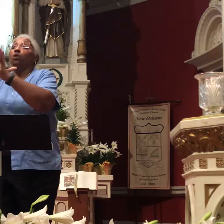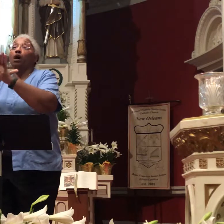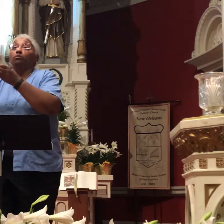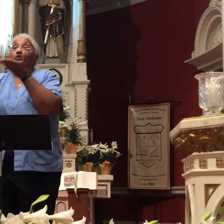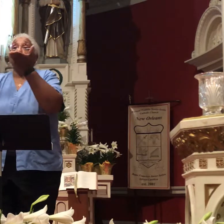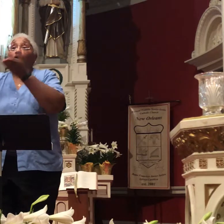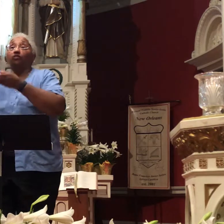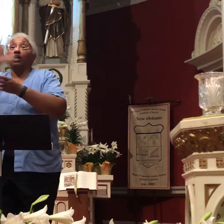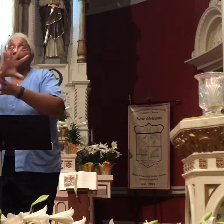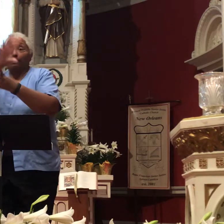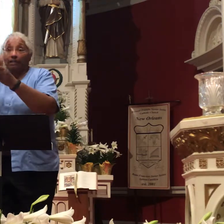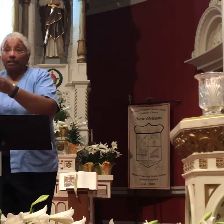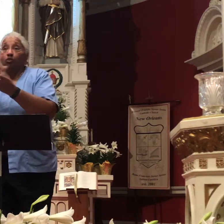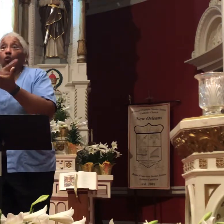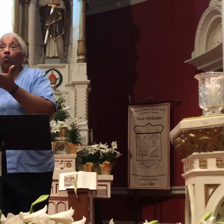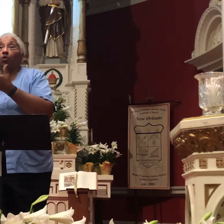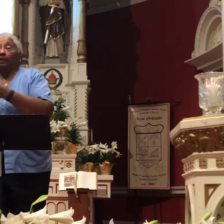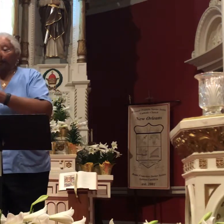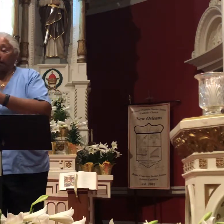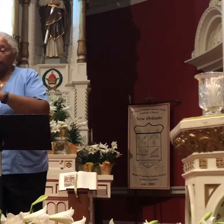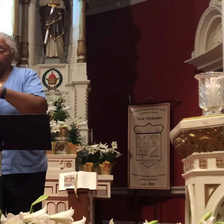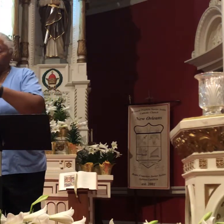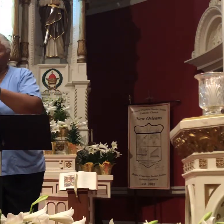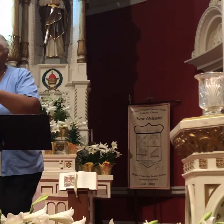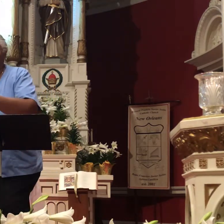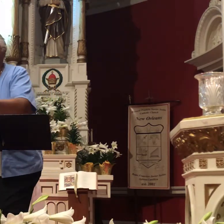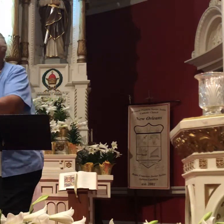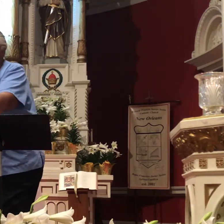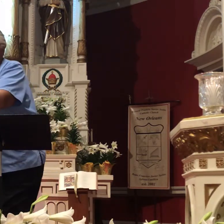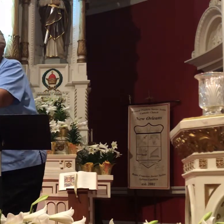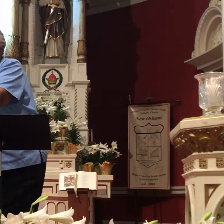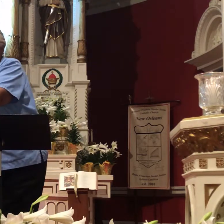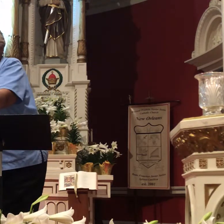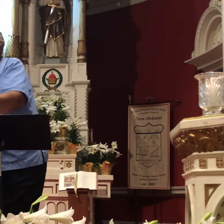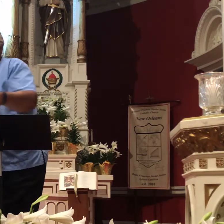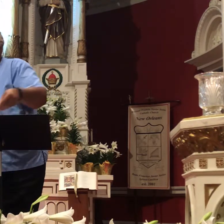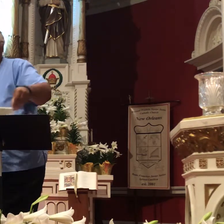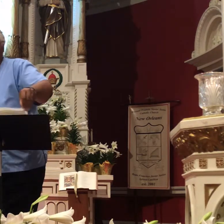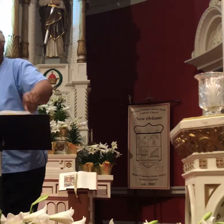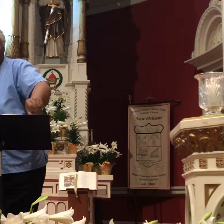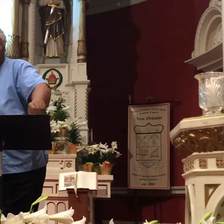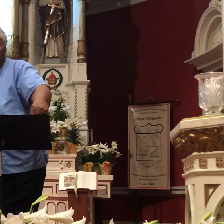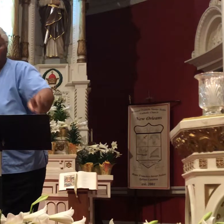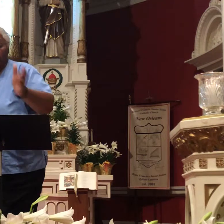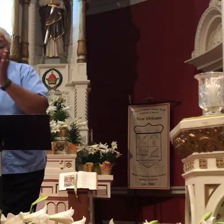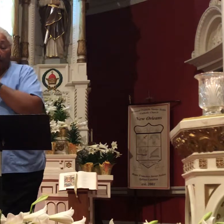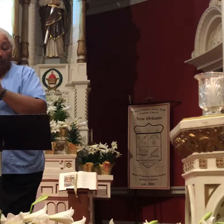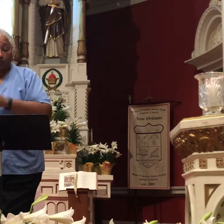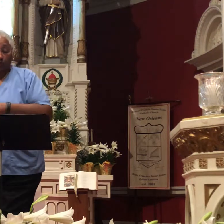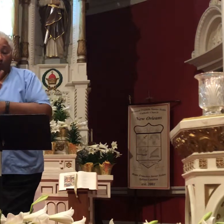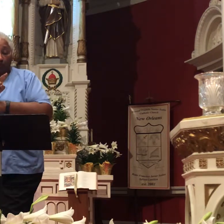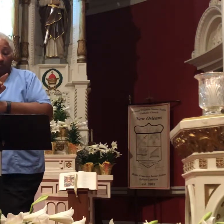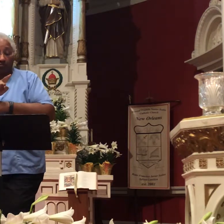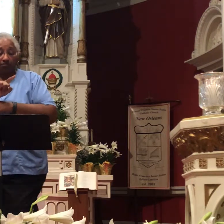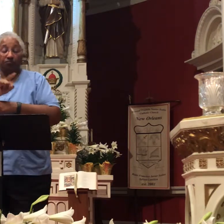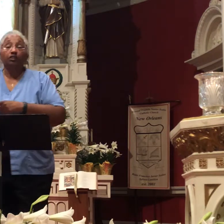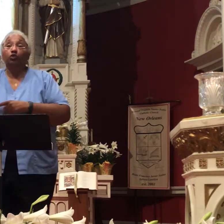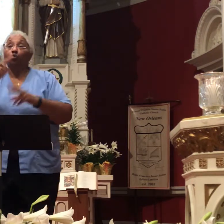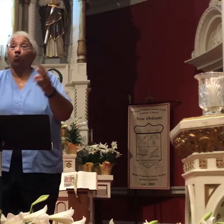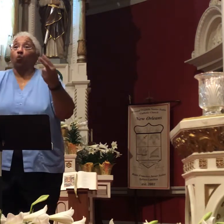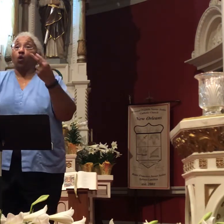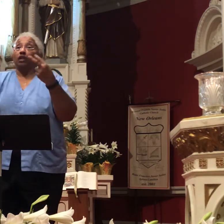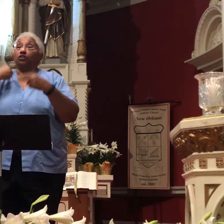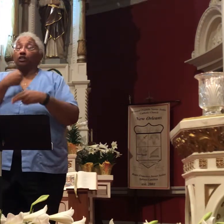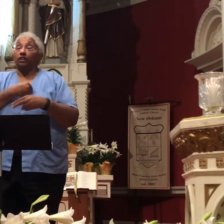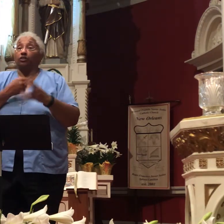Catholic Church. And I ask all of you here with me today, and those of you watching us